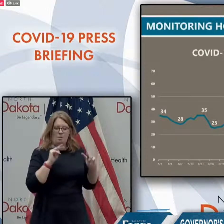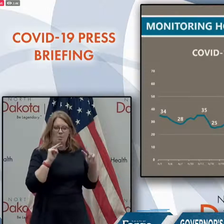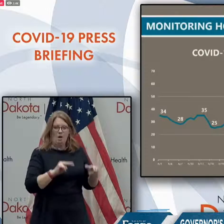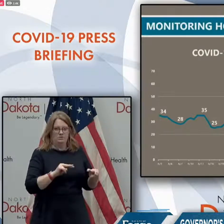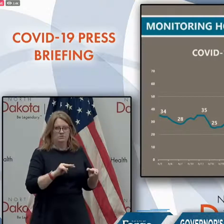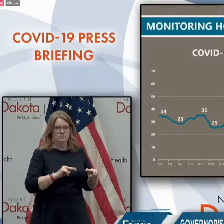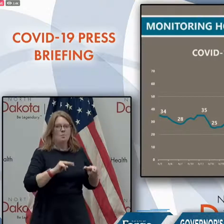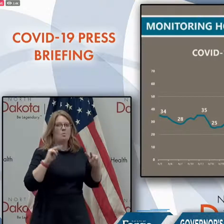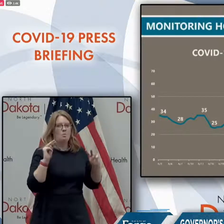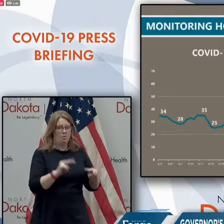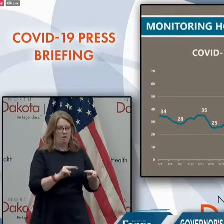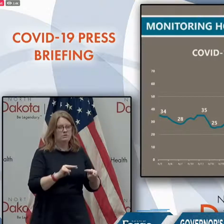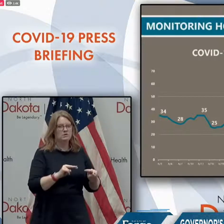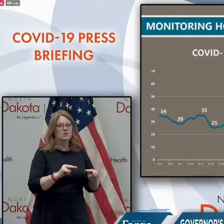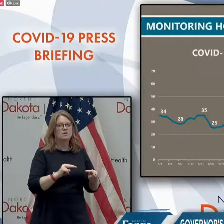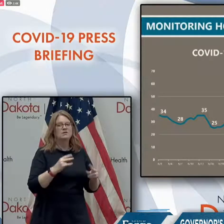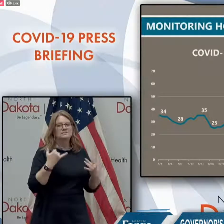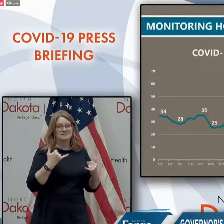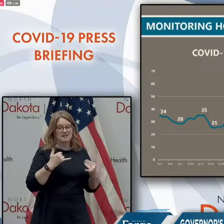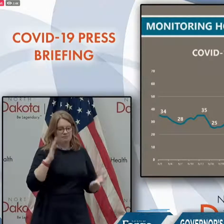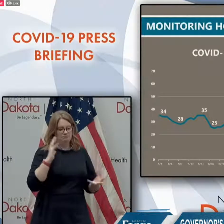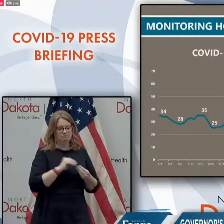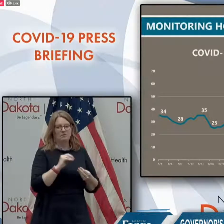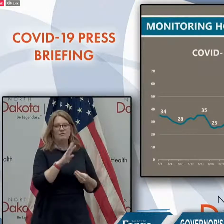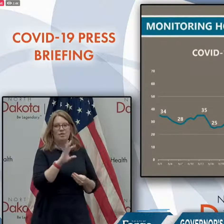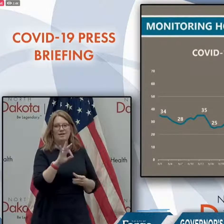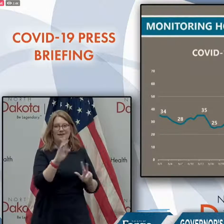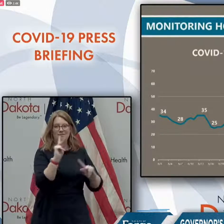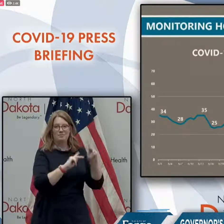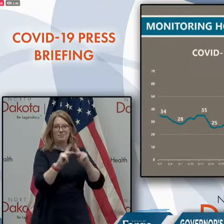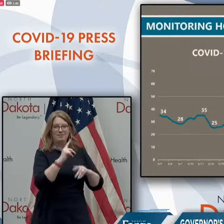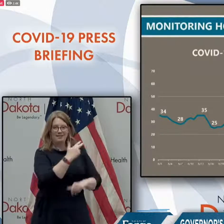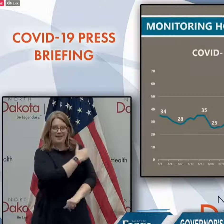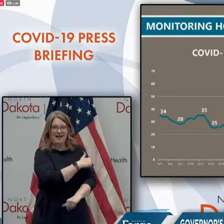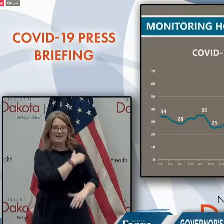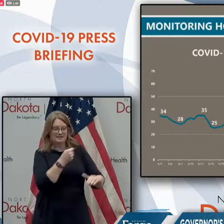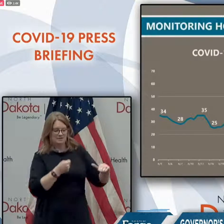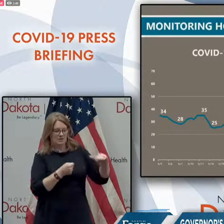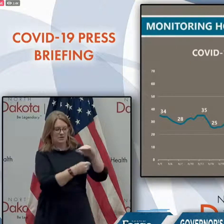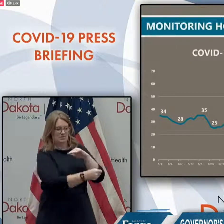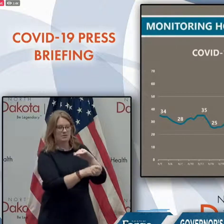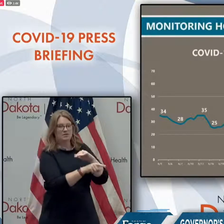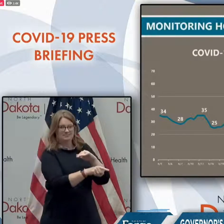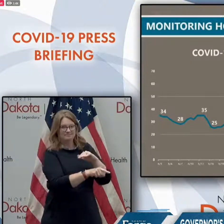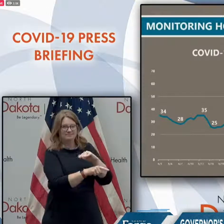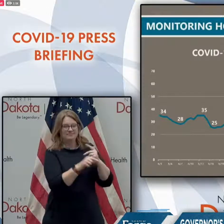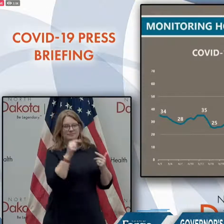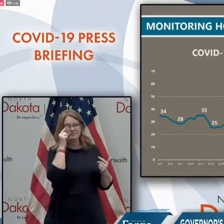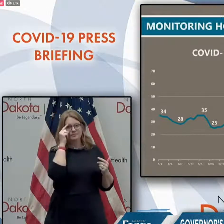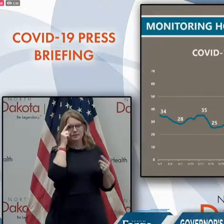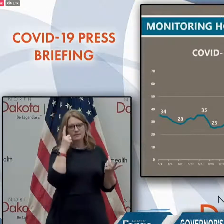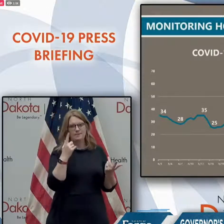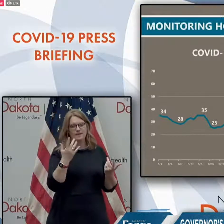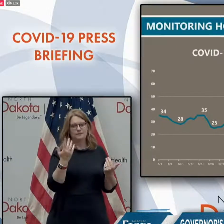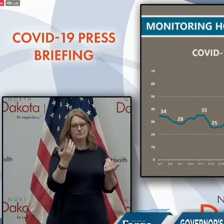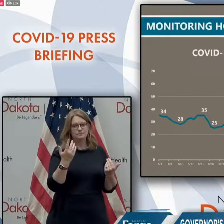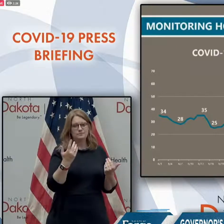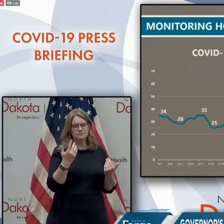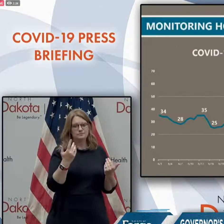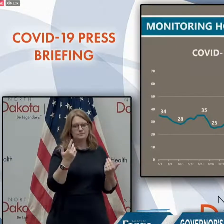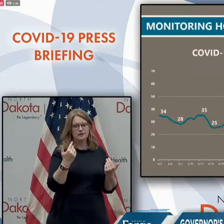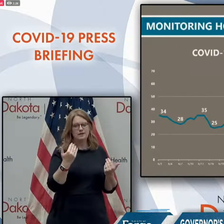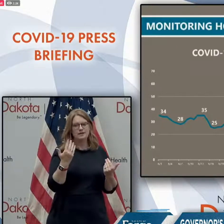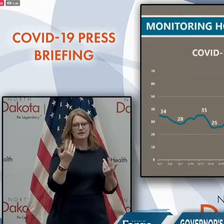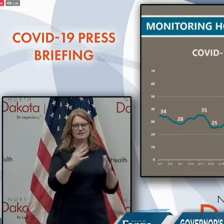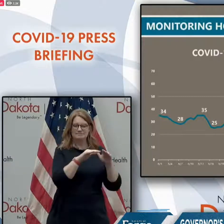on. Currently, there are 49 people hospitalized, down from a peak earlier in the last